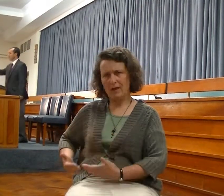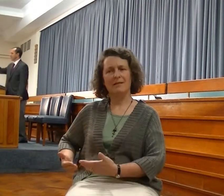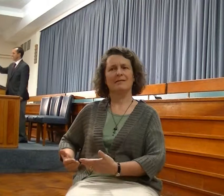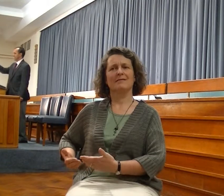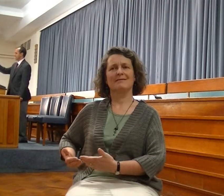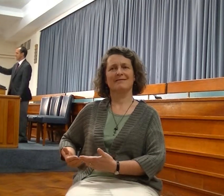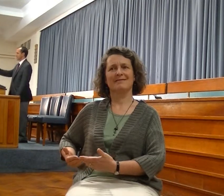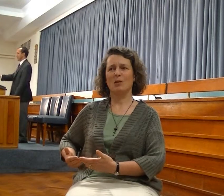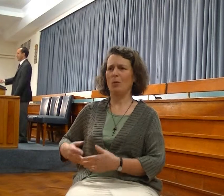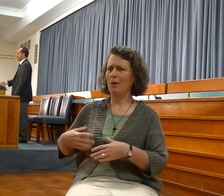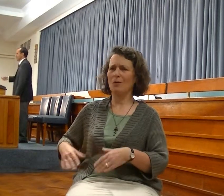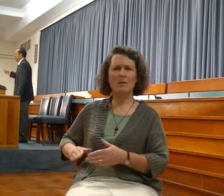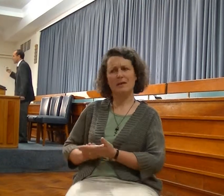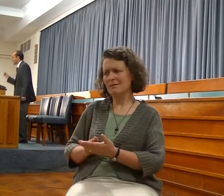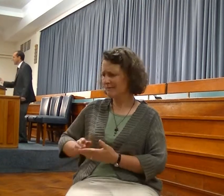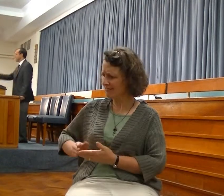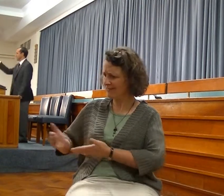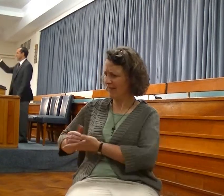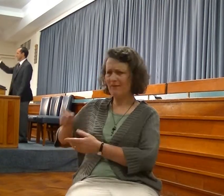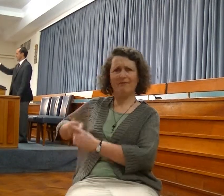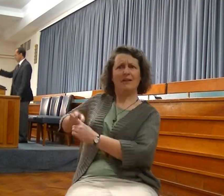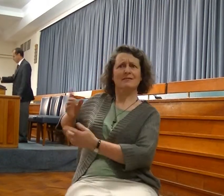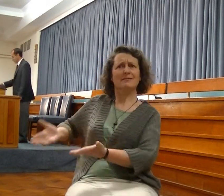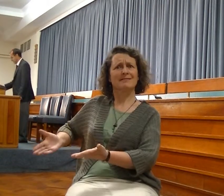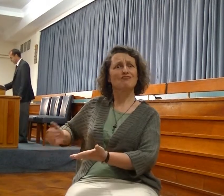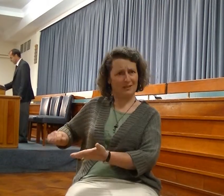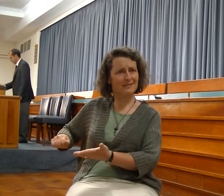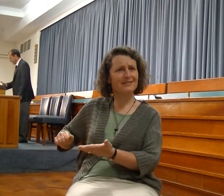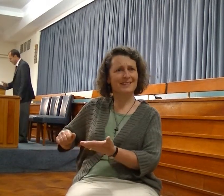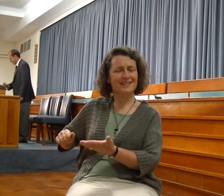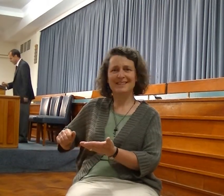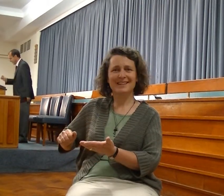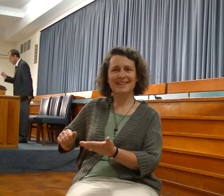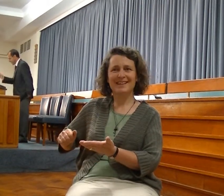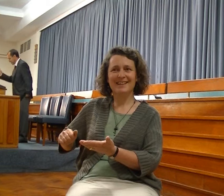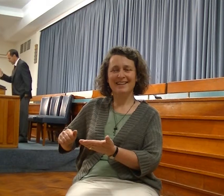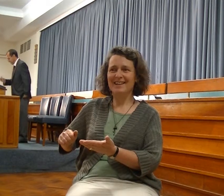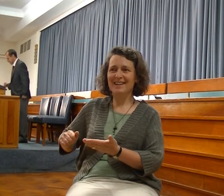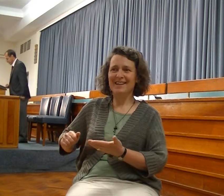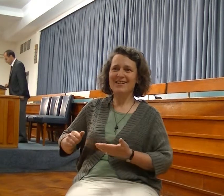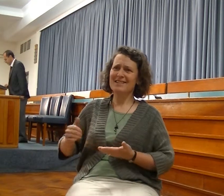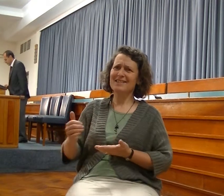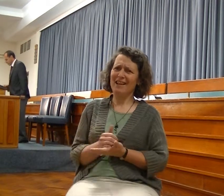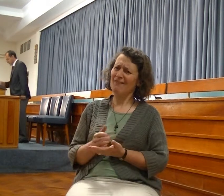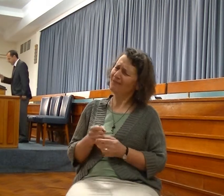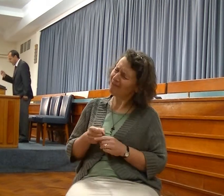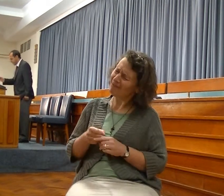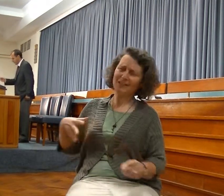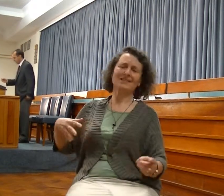Oh, what a swiftness. What a haste to be saved today in an